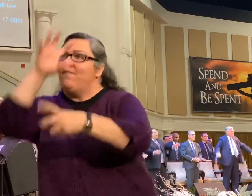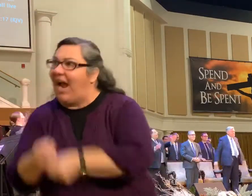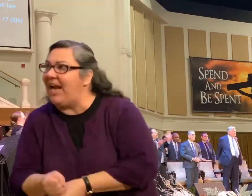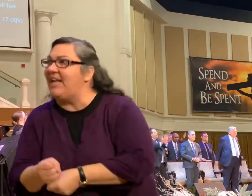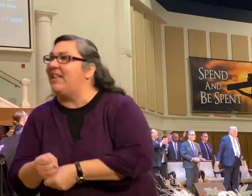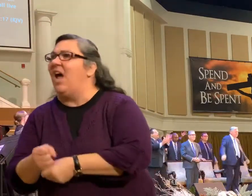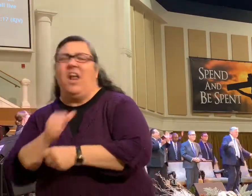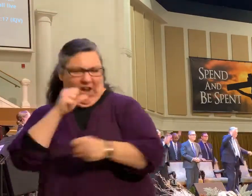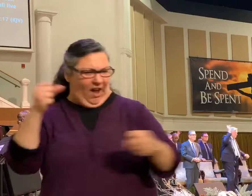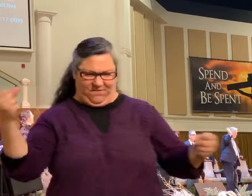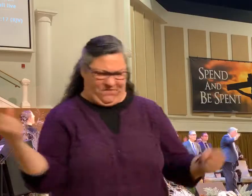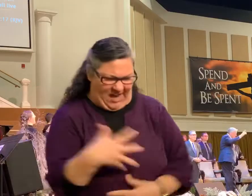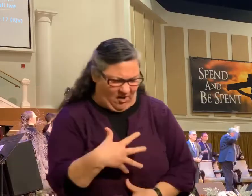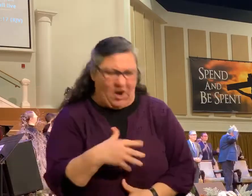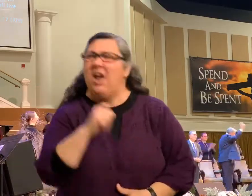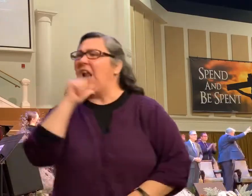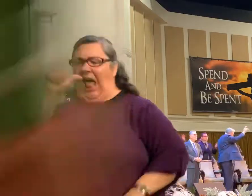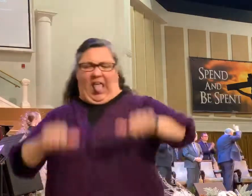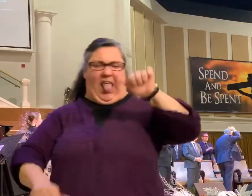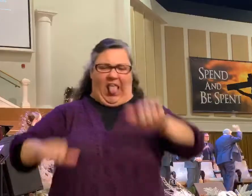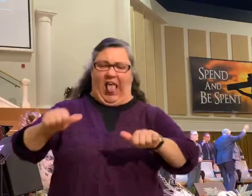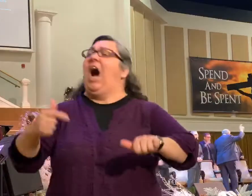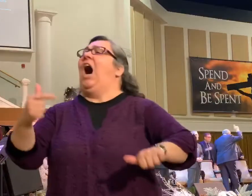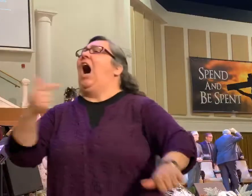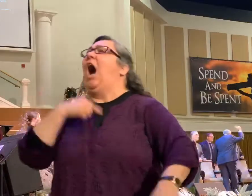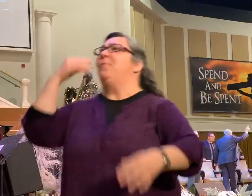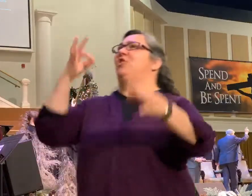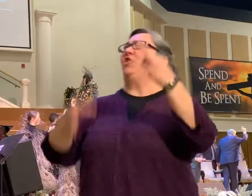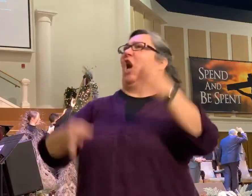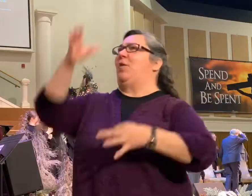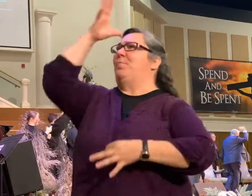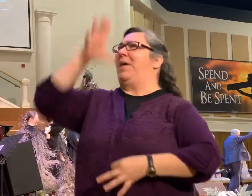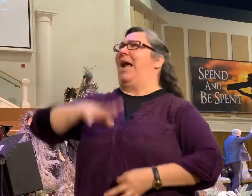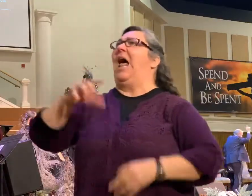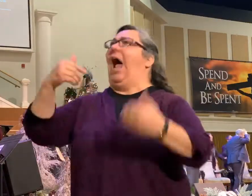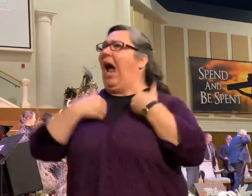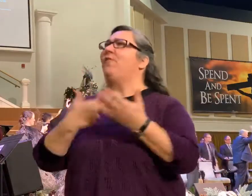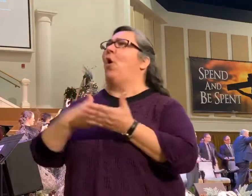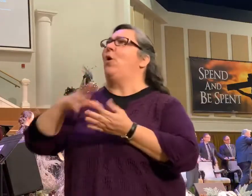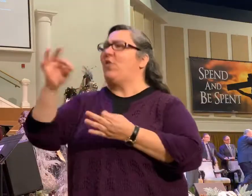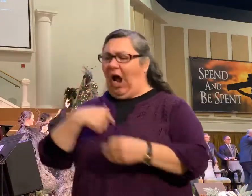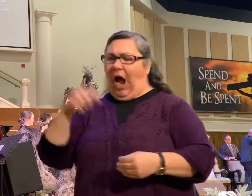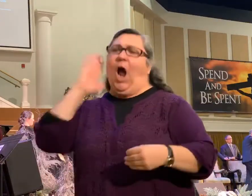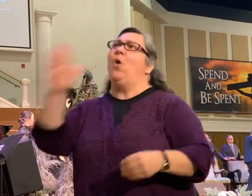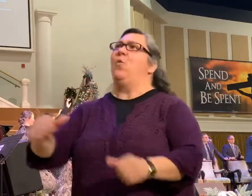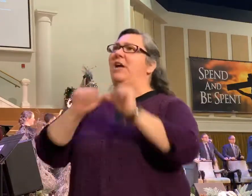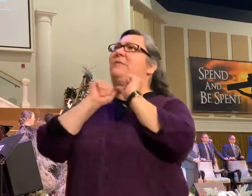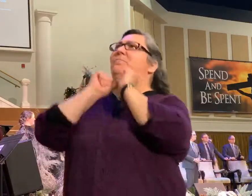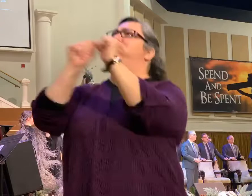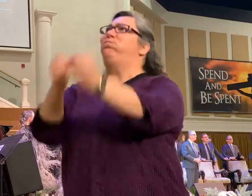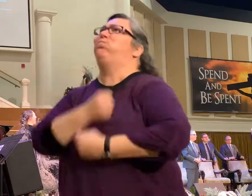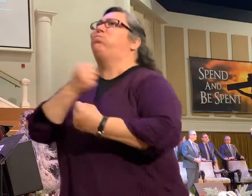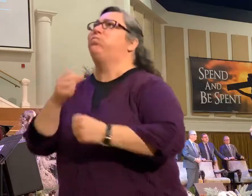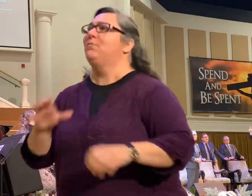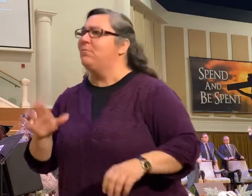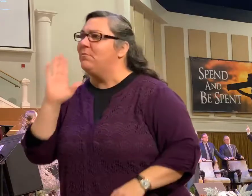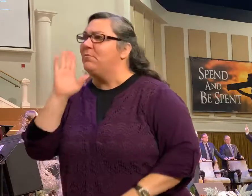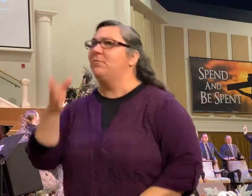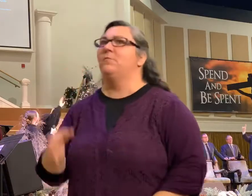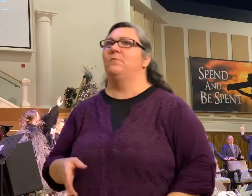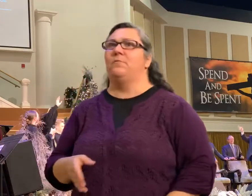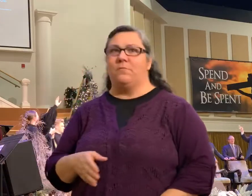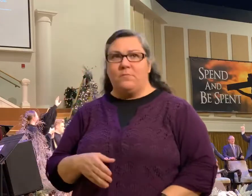living in fear. I'm not living in doubt. I'm a just man. I got the Holy Ghost. I'm going to live in faith.